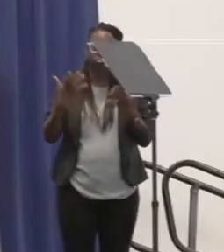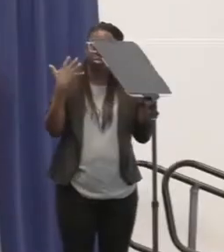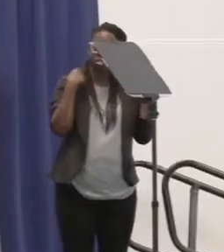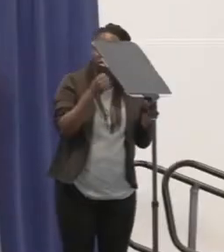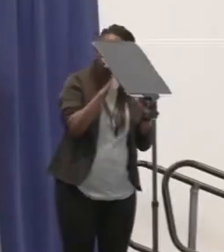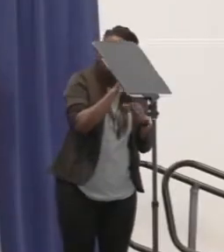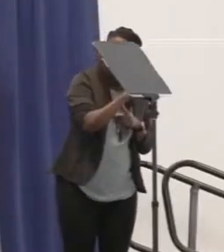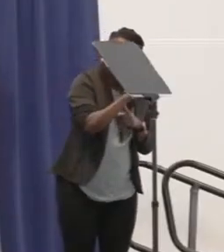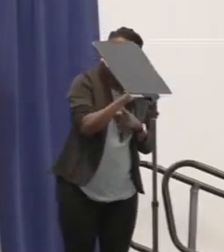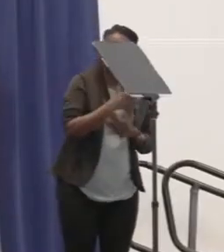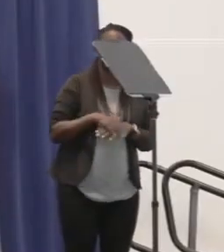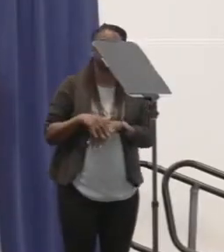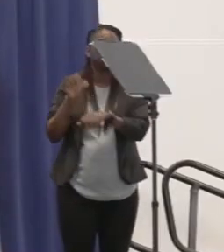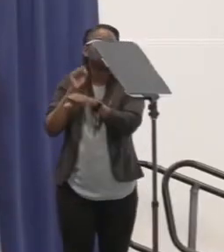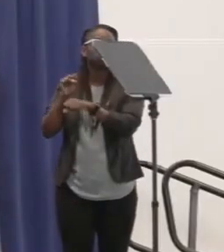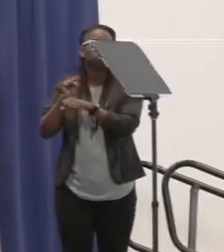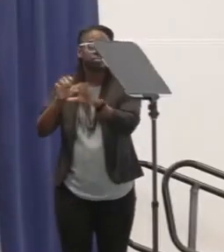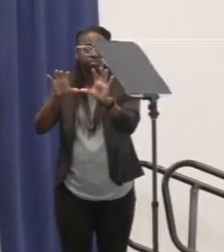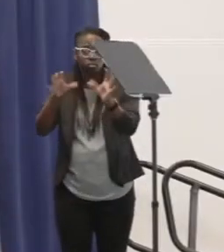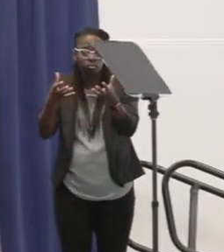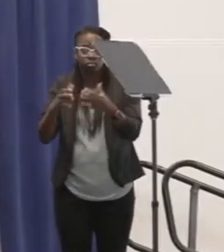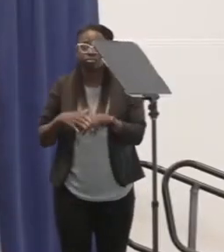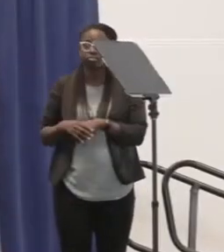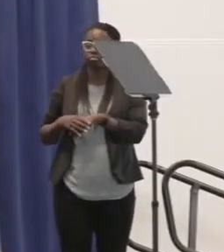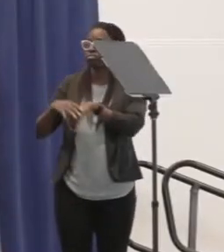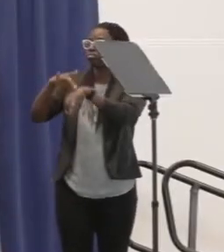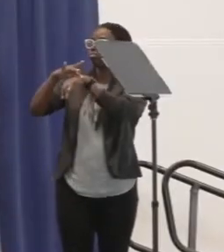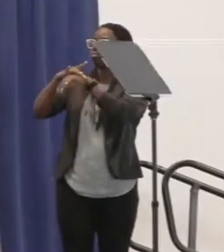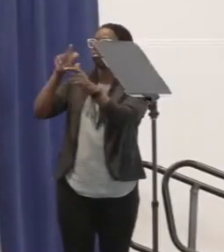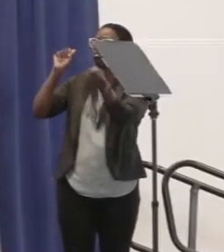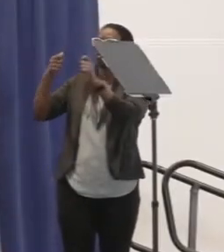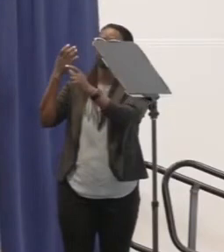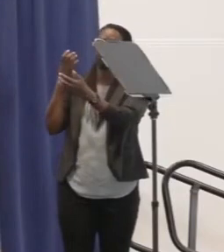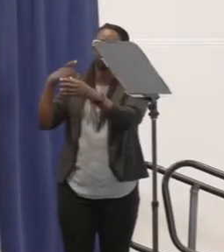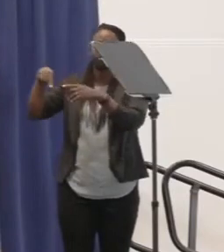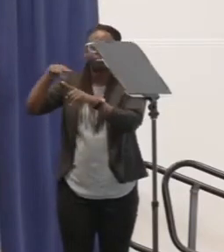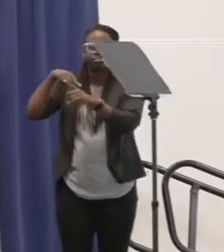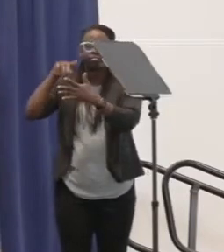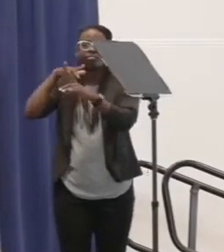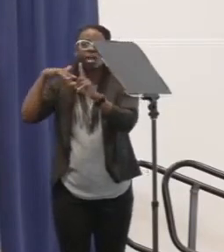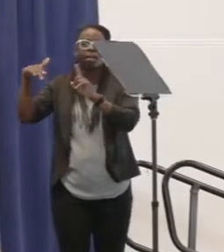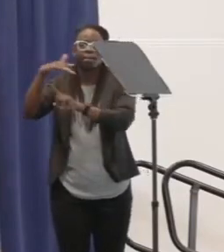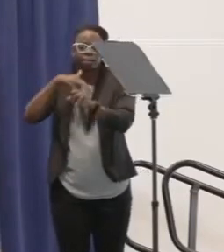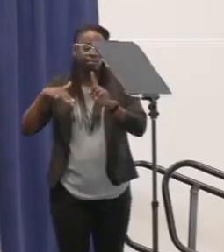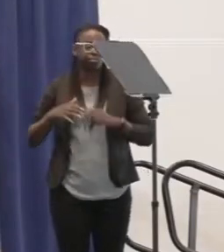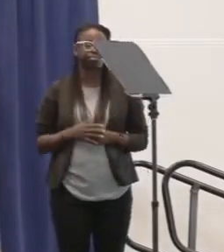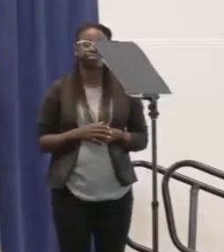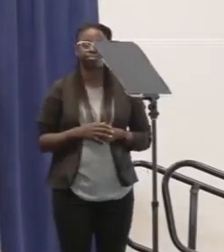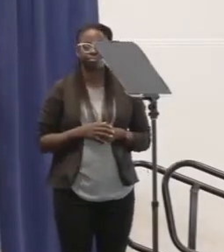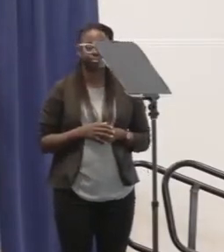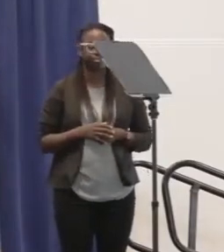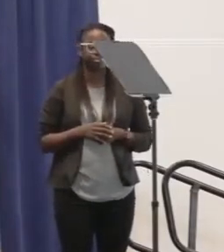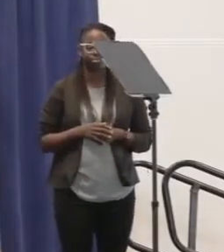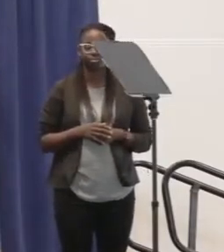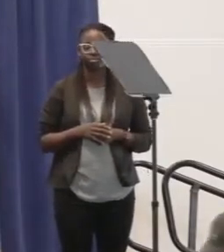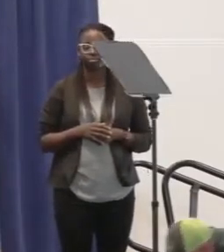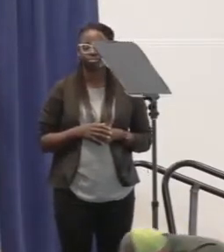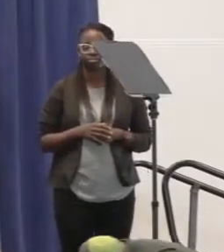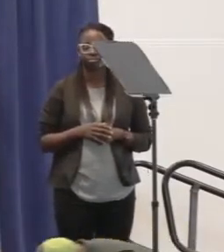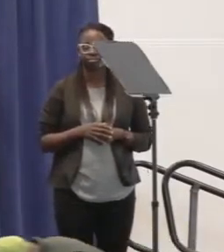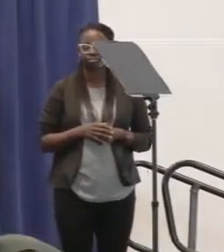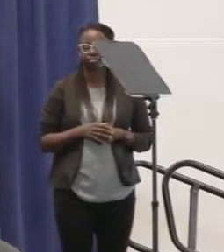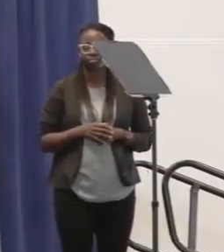impacts of climate change, and tackling inequality. in his spirited convocation